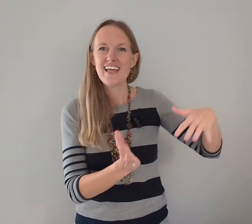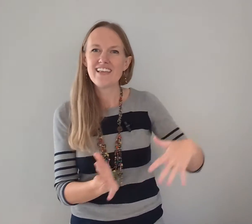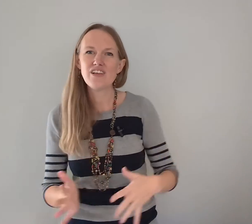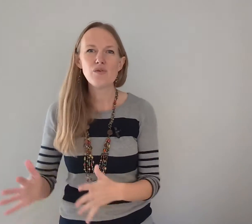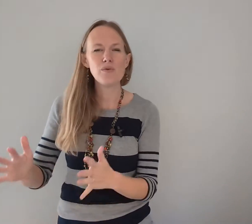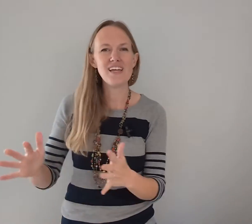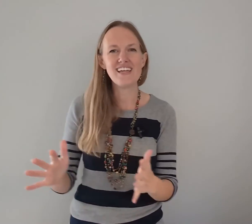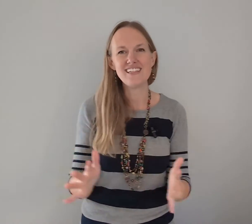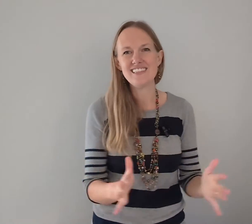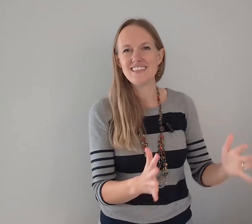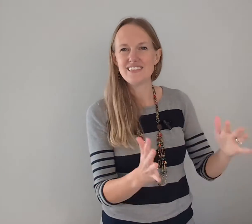in the wind.